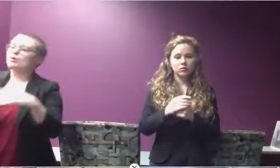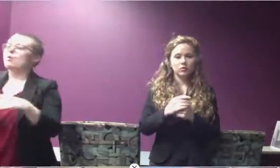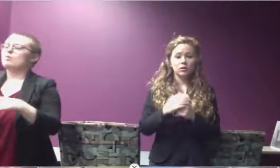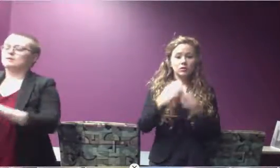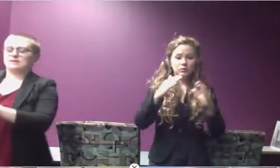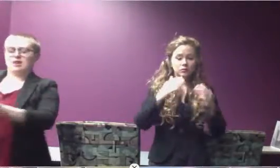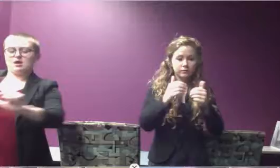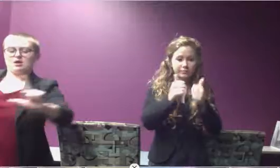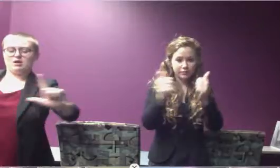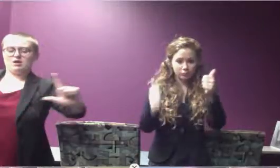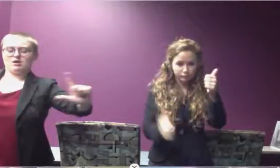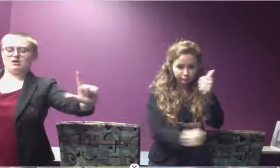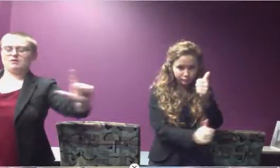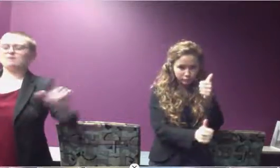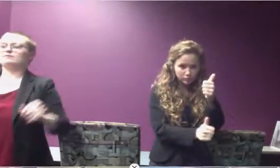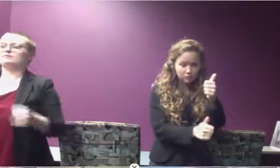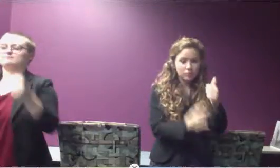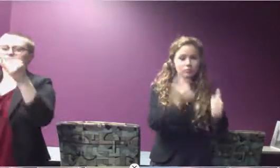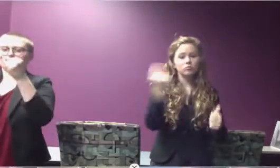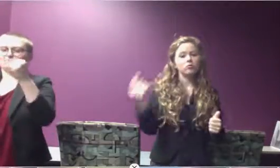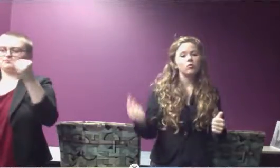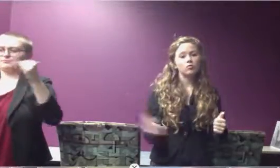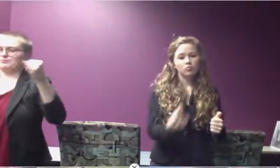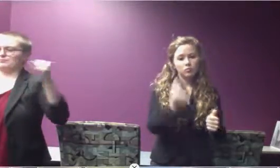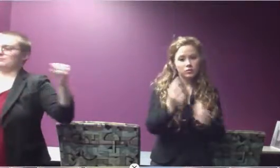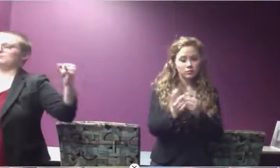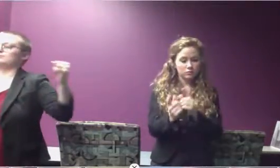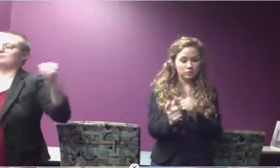So it's always to the right is the greater number.